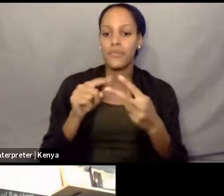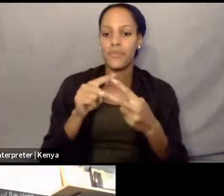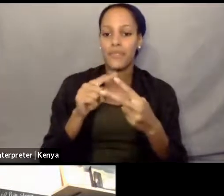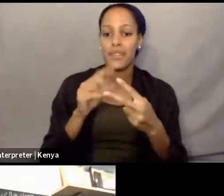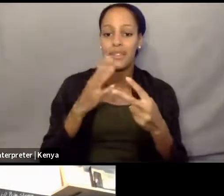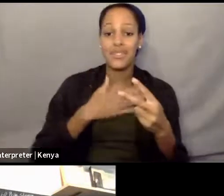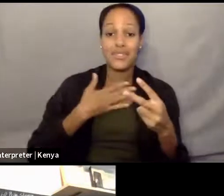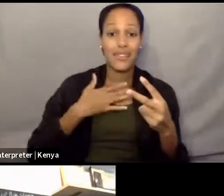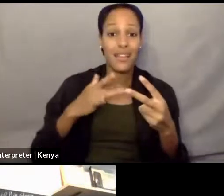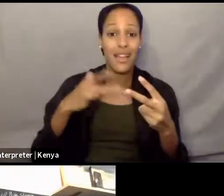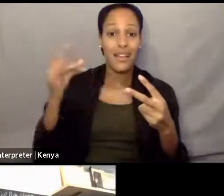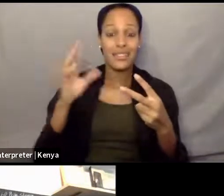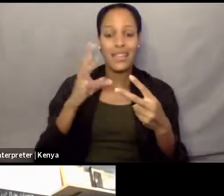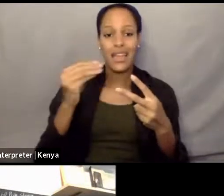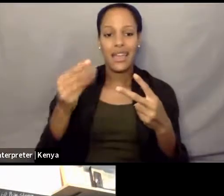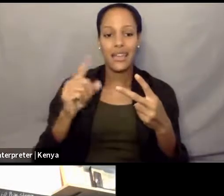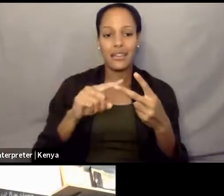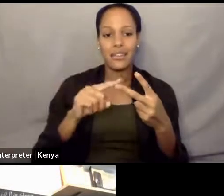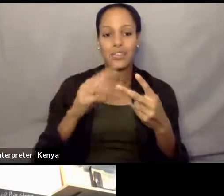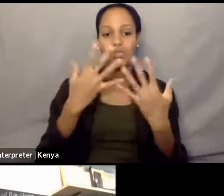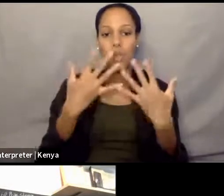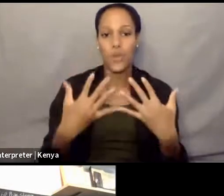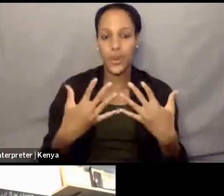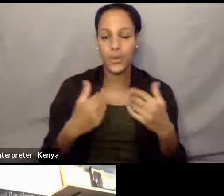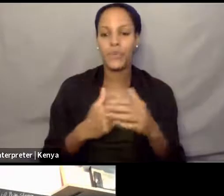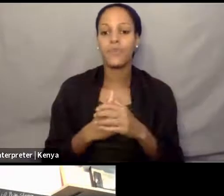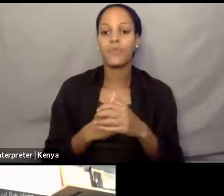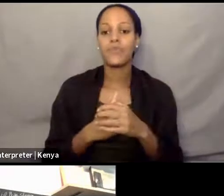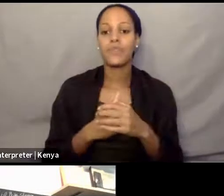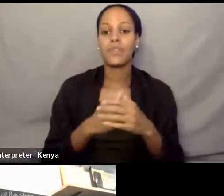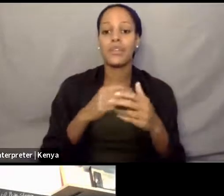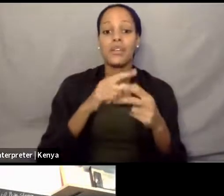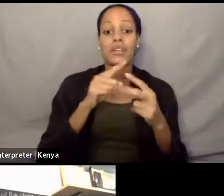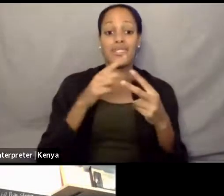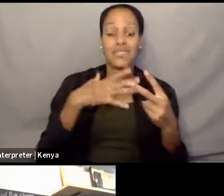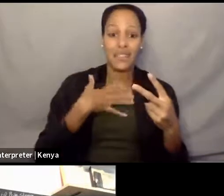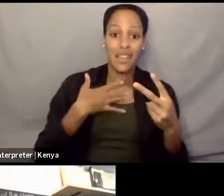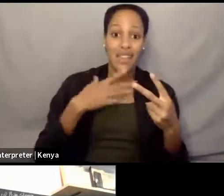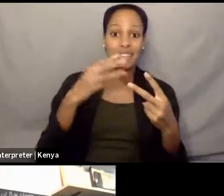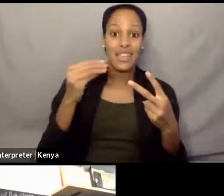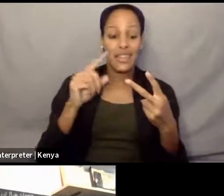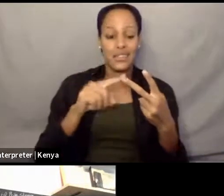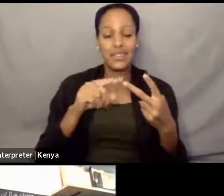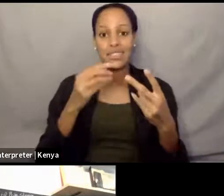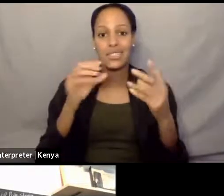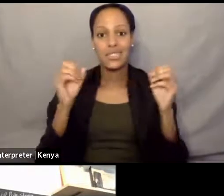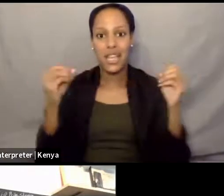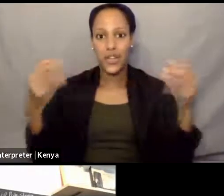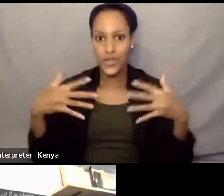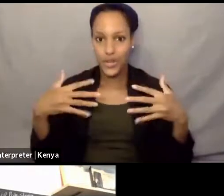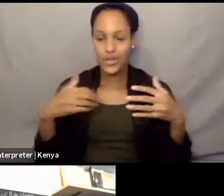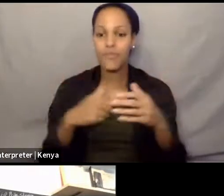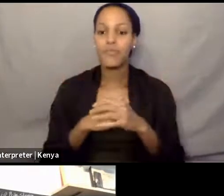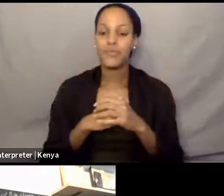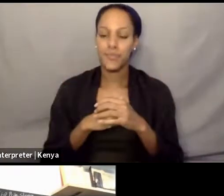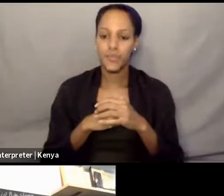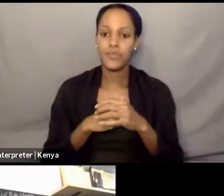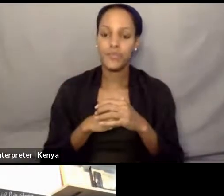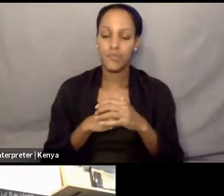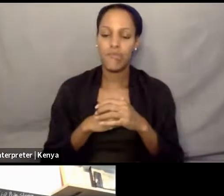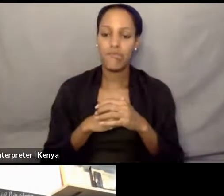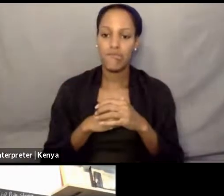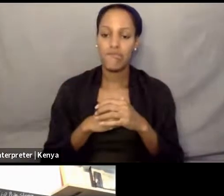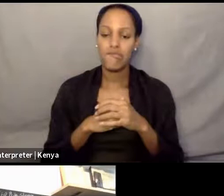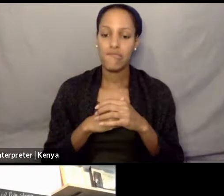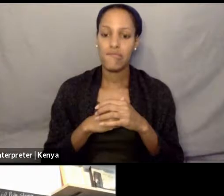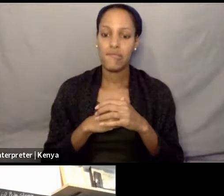and sorrow and delight and terror, And, you know, there is